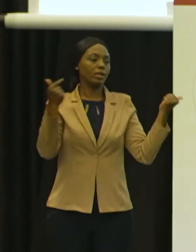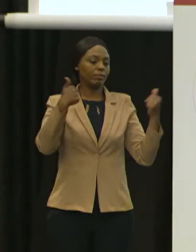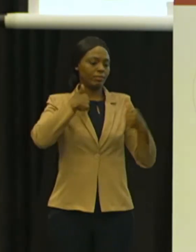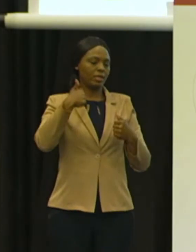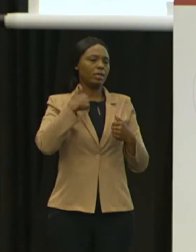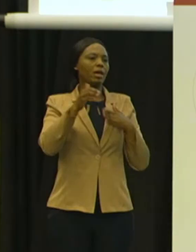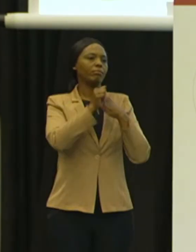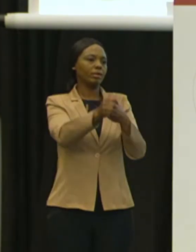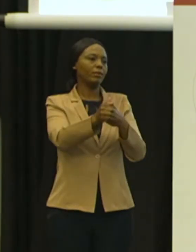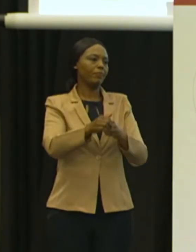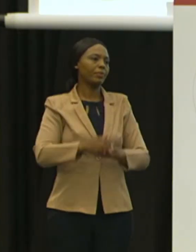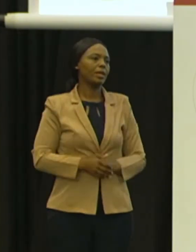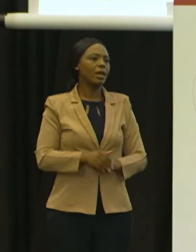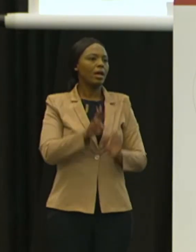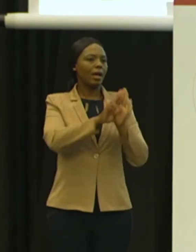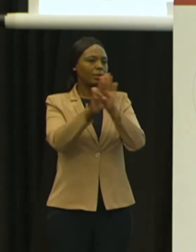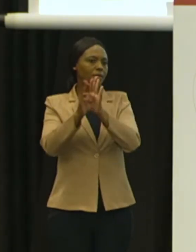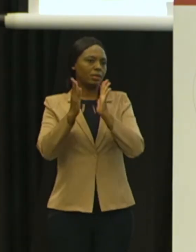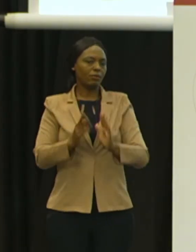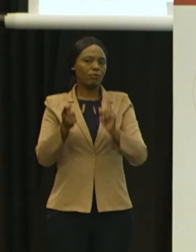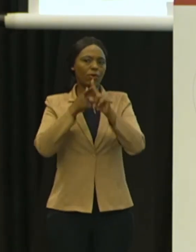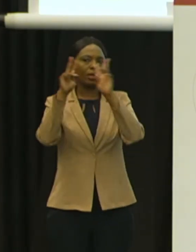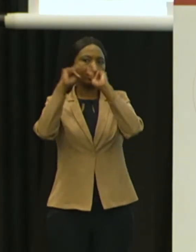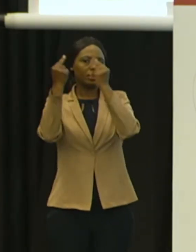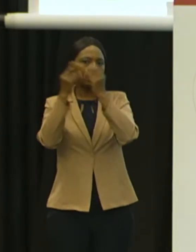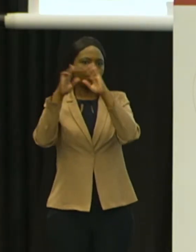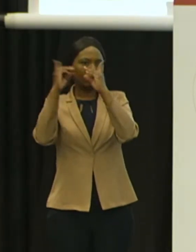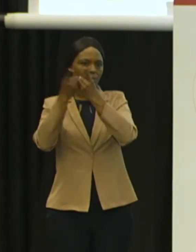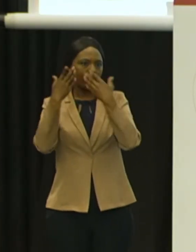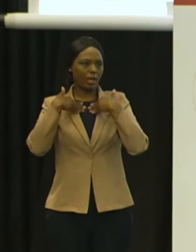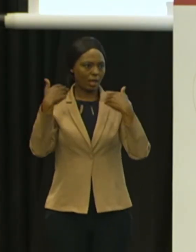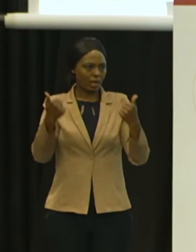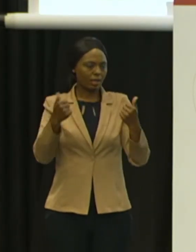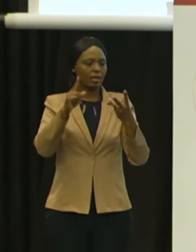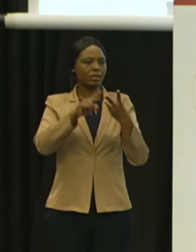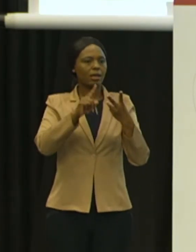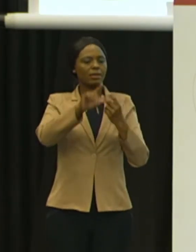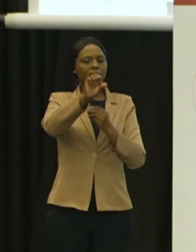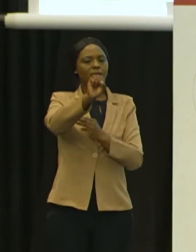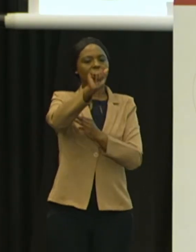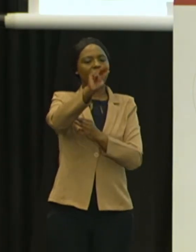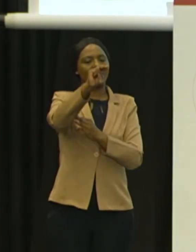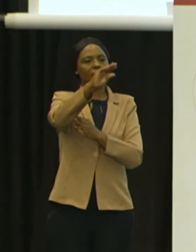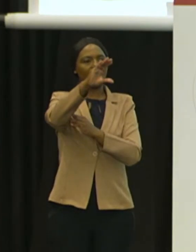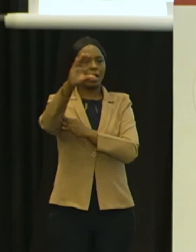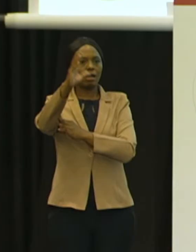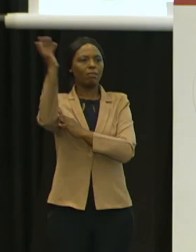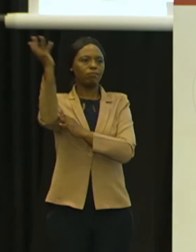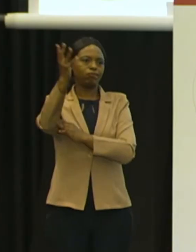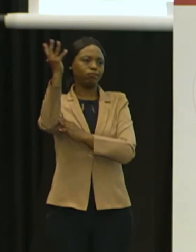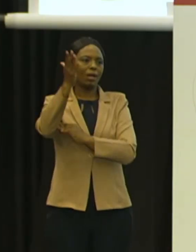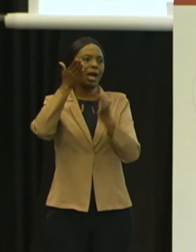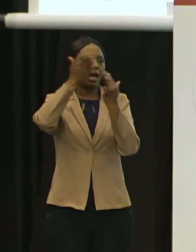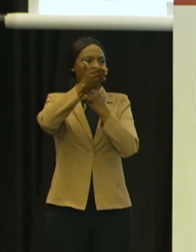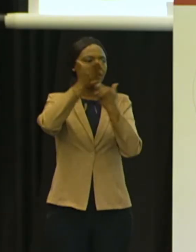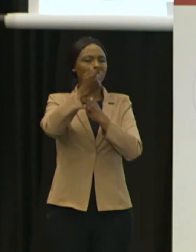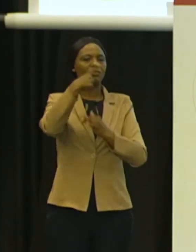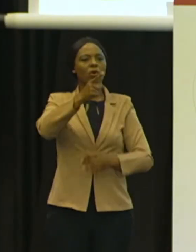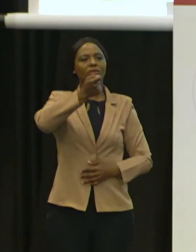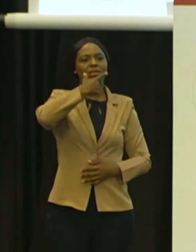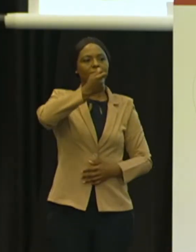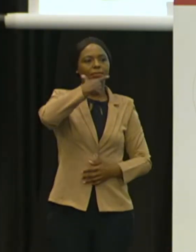have representatives from the National Department of Health as well as from SANAC that will be speaking in terms of the access to treatment